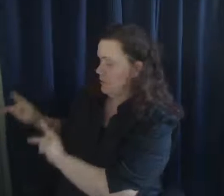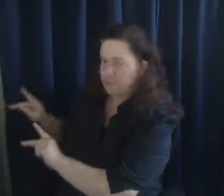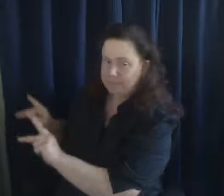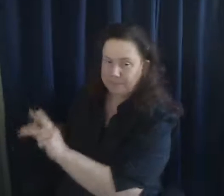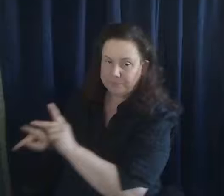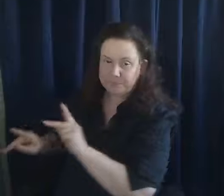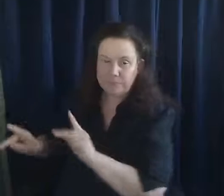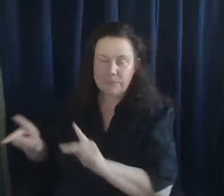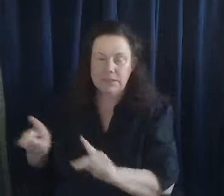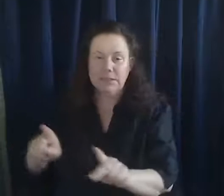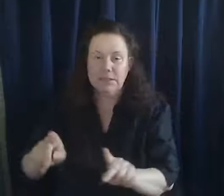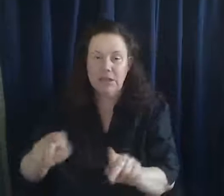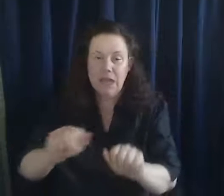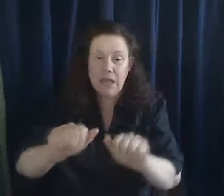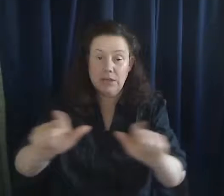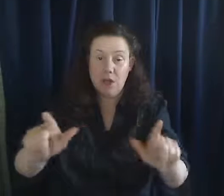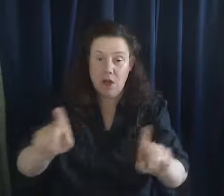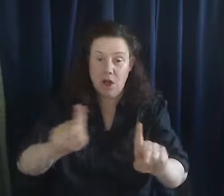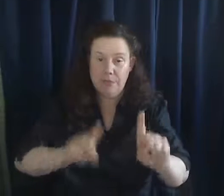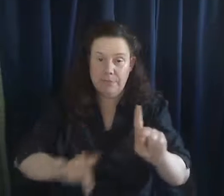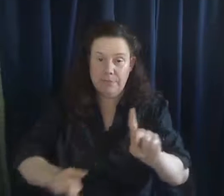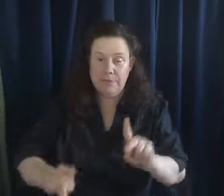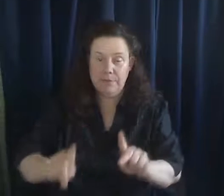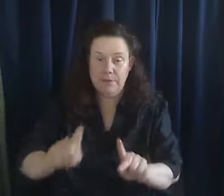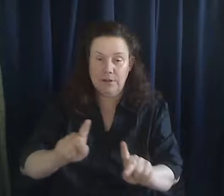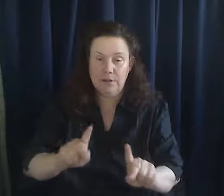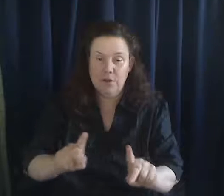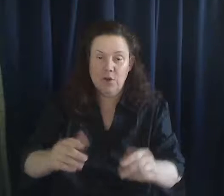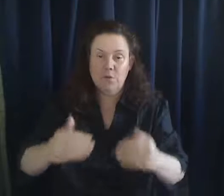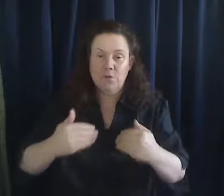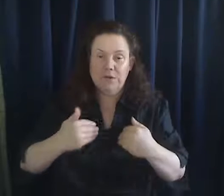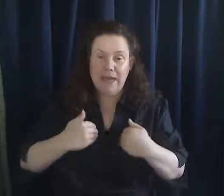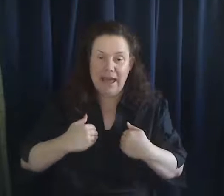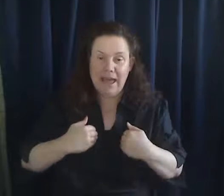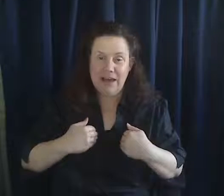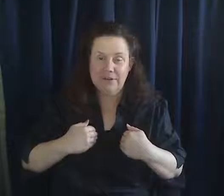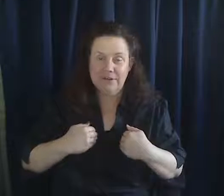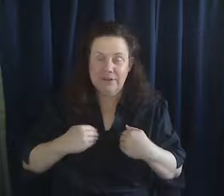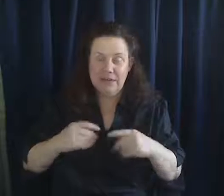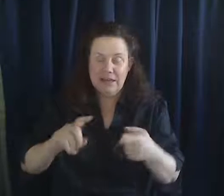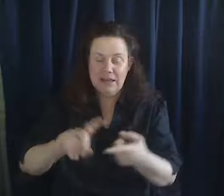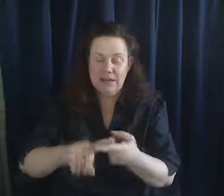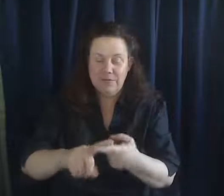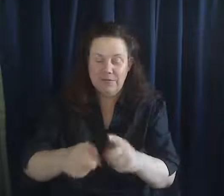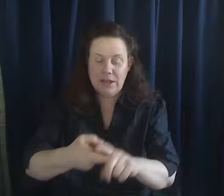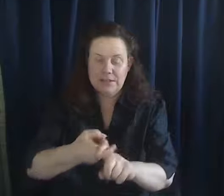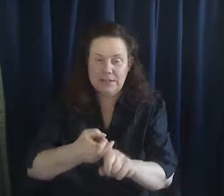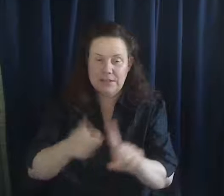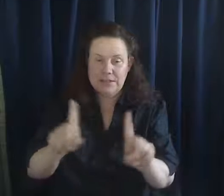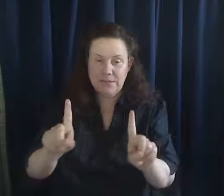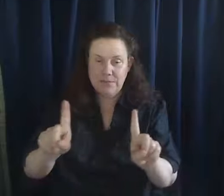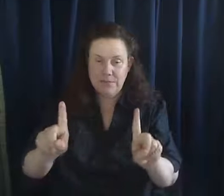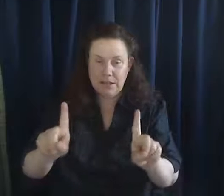you an idea. And all people would have a friend. The sign for